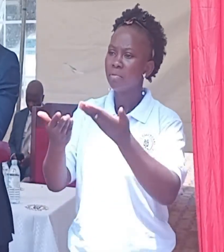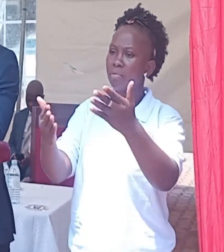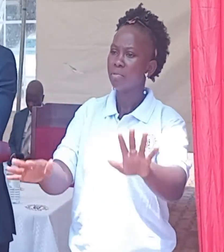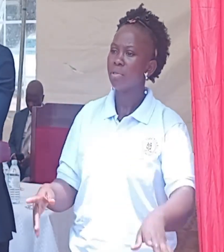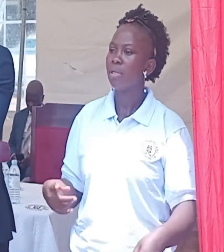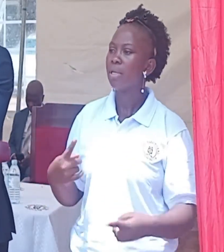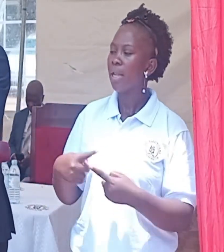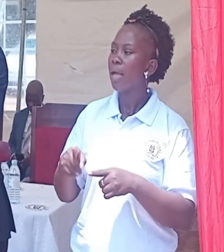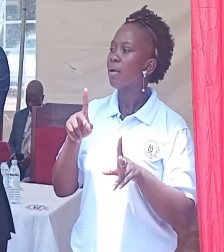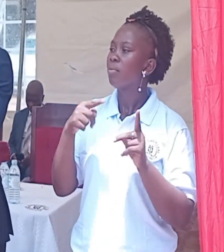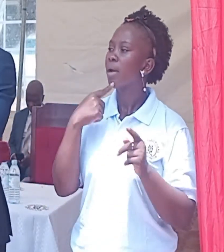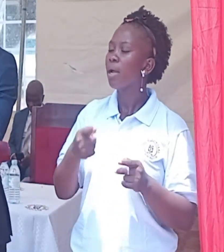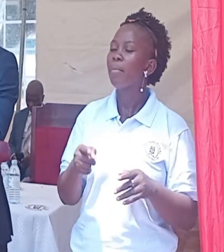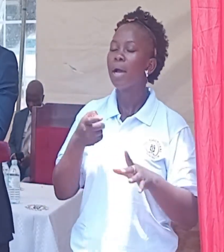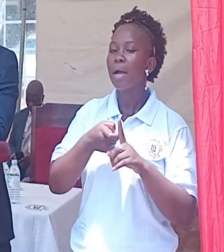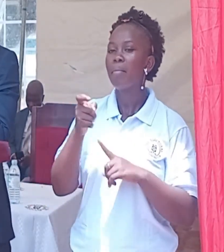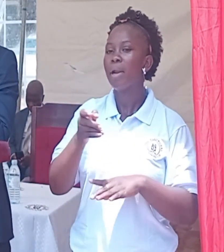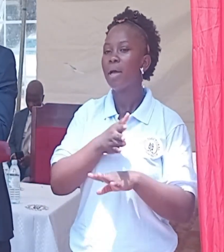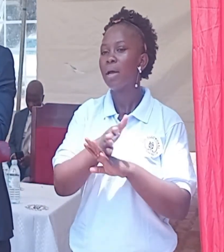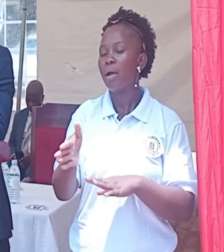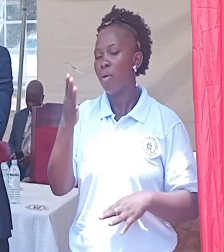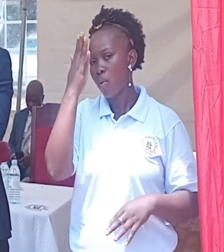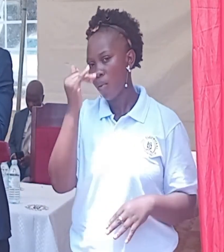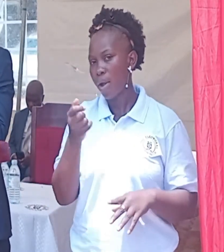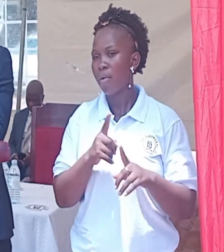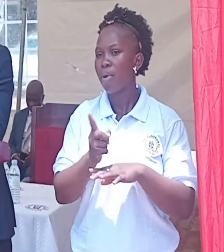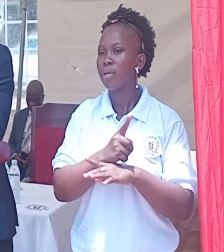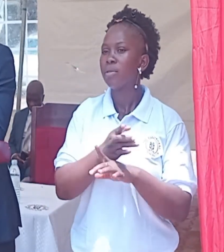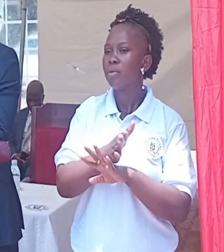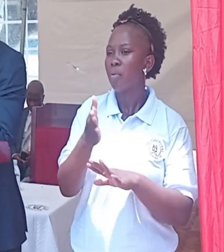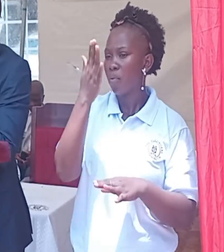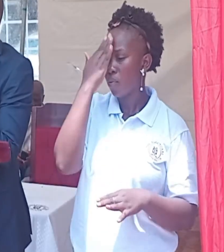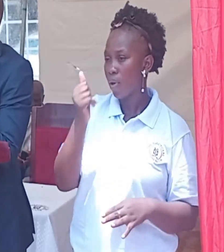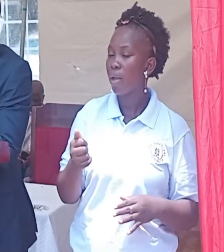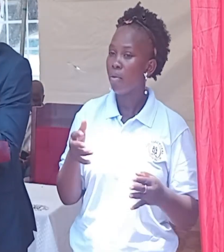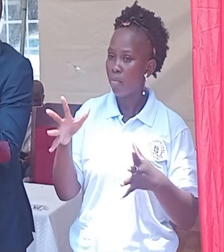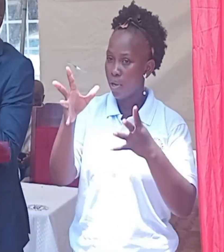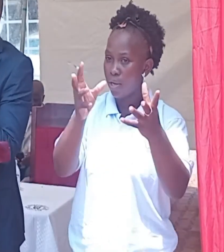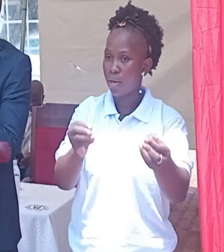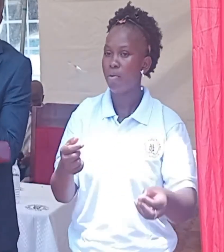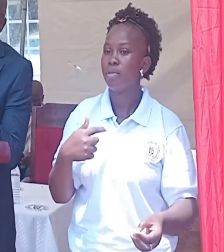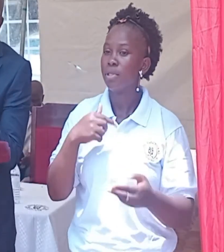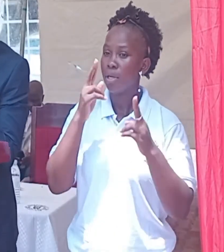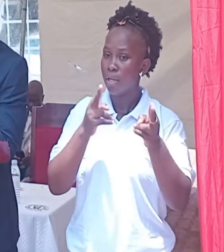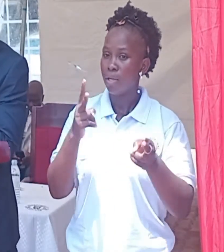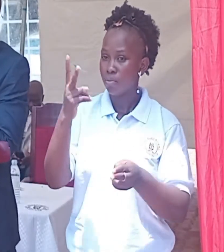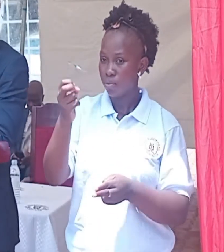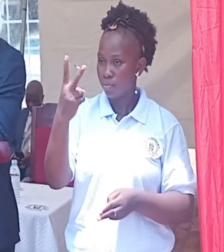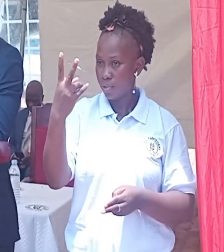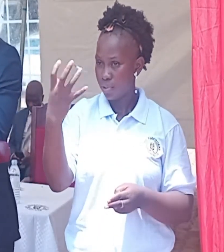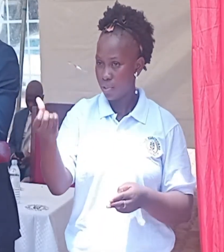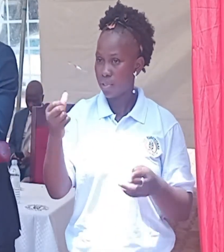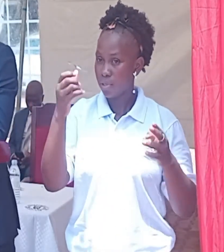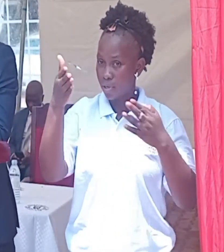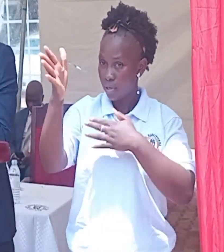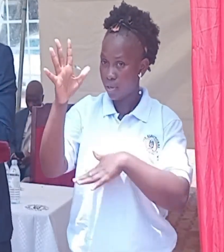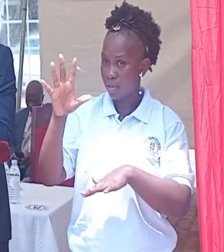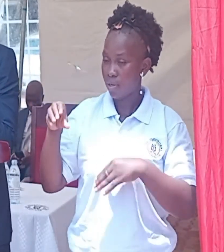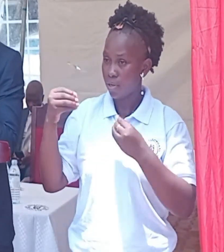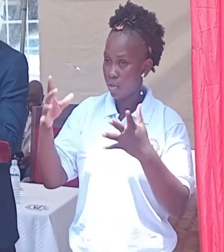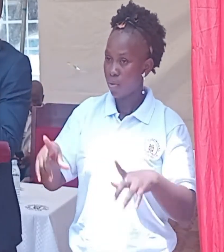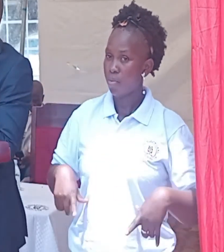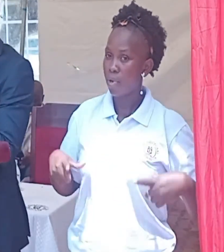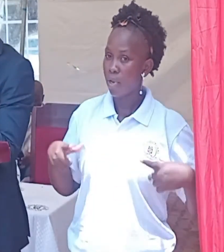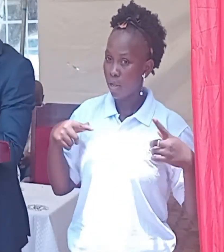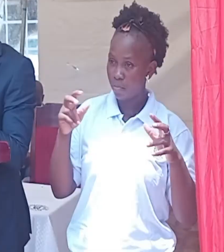nti lwaki bya Kampala bikeeyo, mugendeyo kati kansubire nti 26 Katonda banaaba wadde bulamu, mugende mutambule mulabe